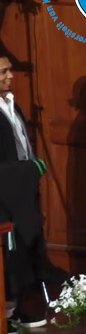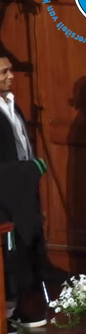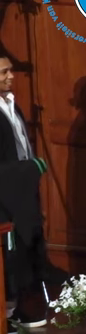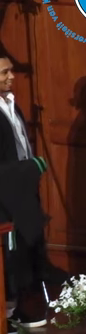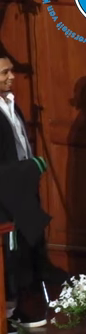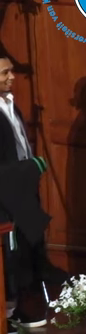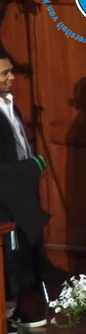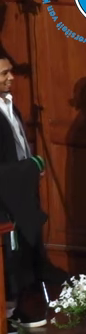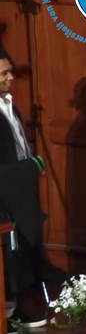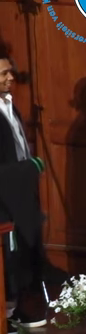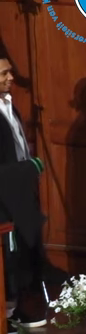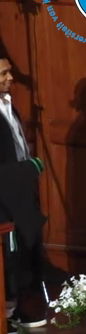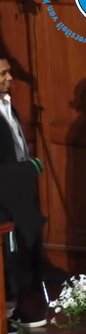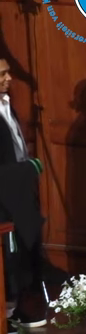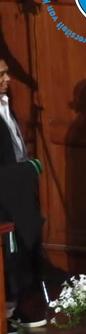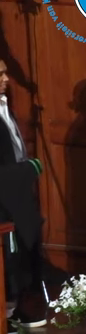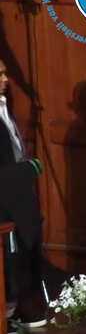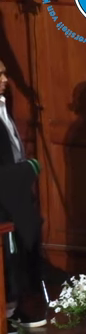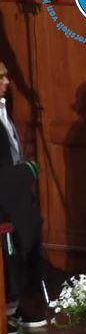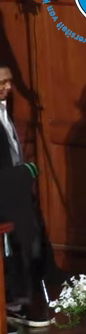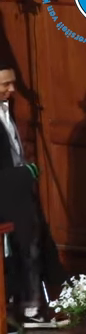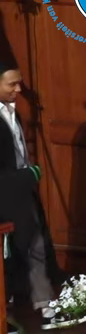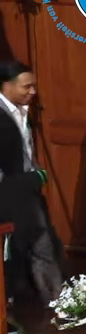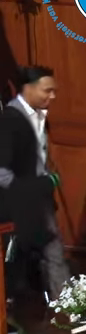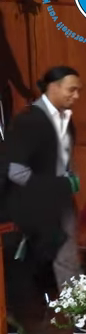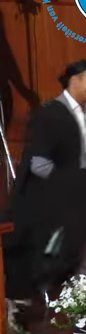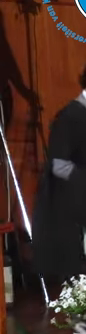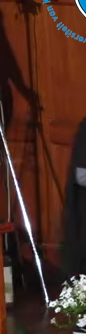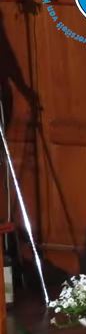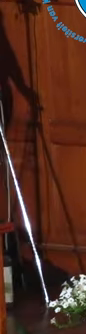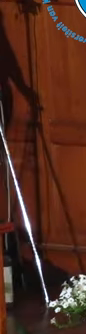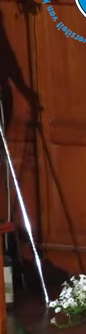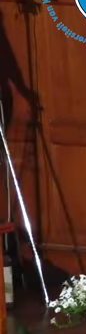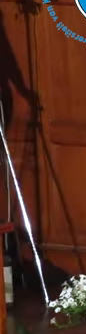For Bachelor of City Planning Honours, Liam Tristan Patel.